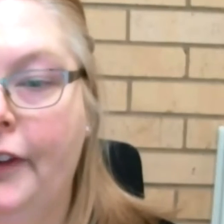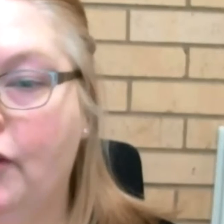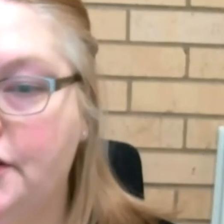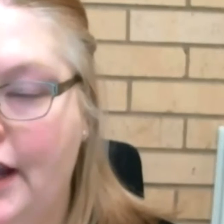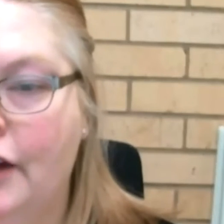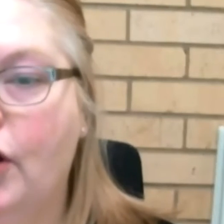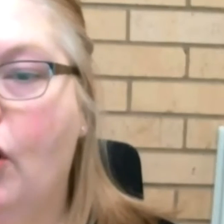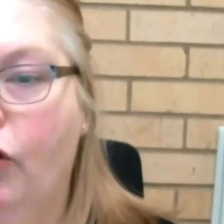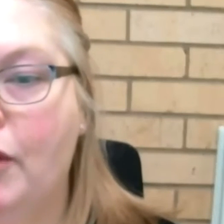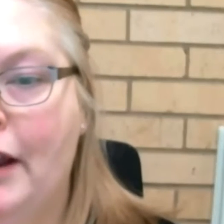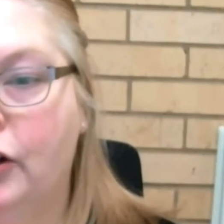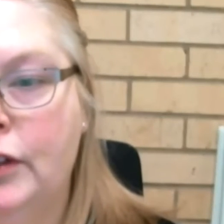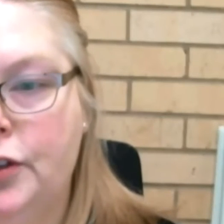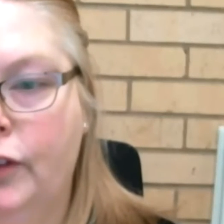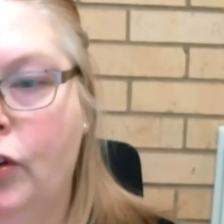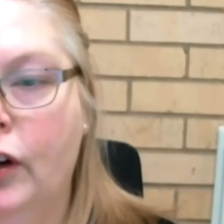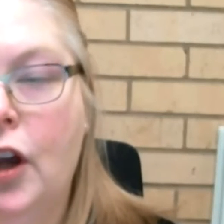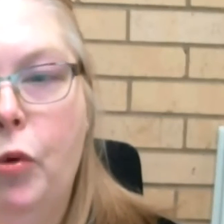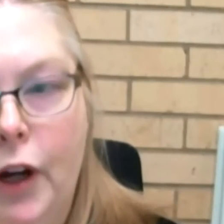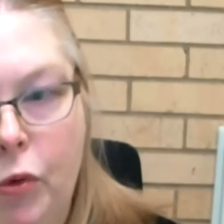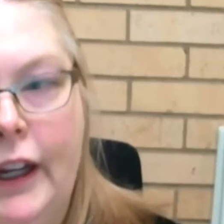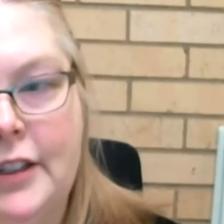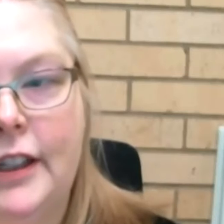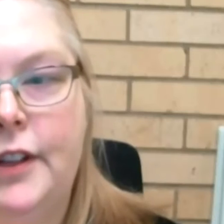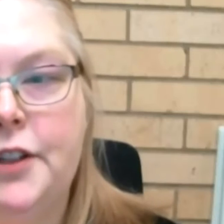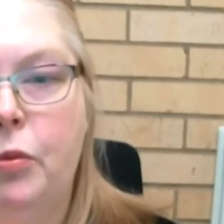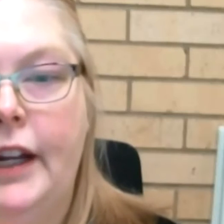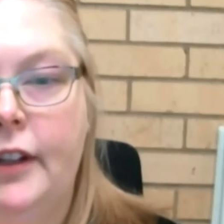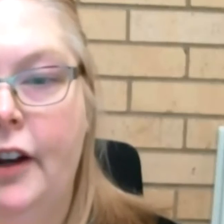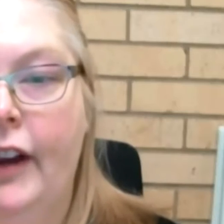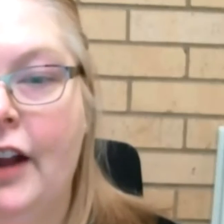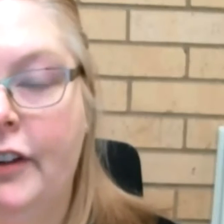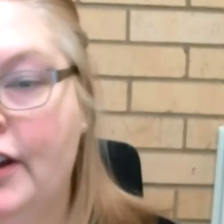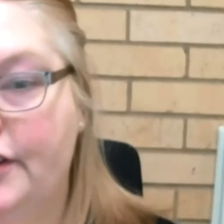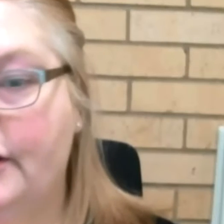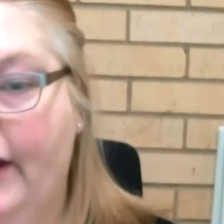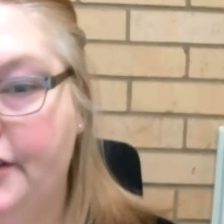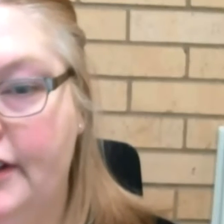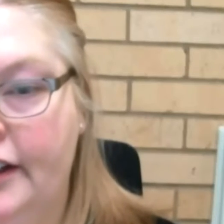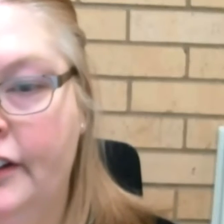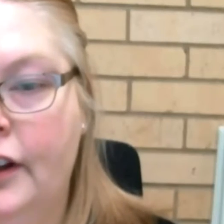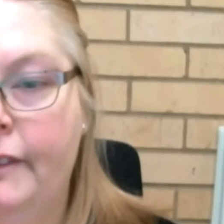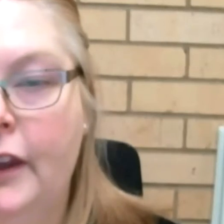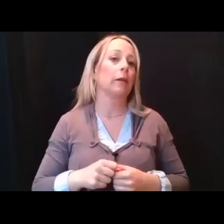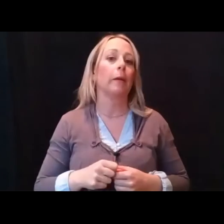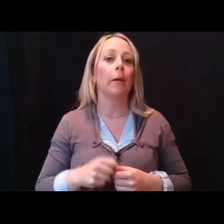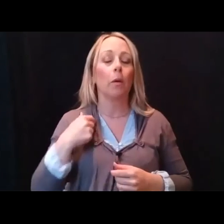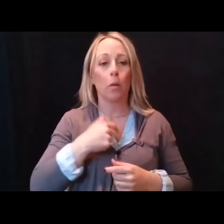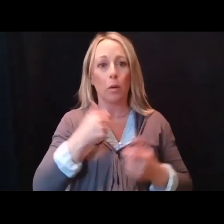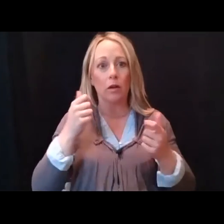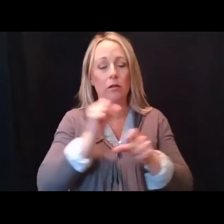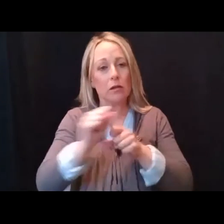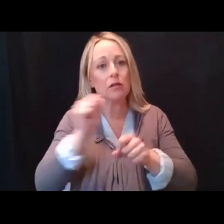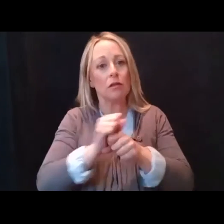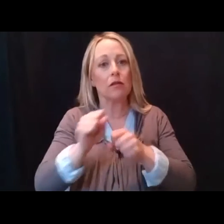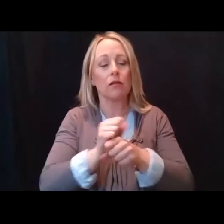providers from either our staff or our Medical Reserve Corps. We are working 6 days a week to get our county residents vaccinated. We